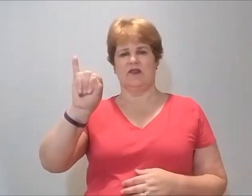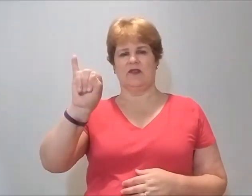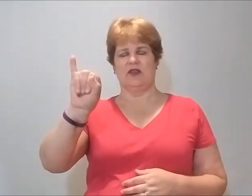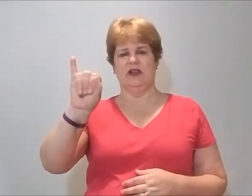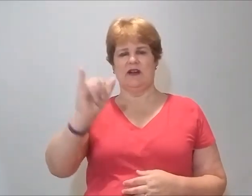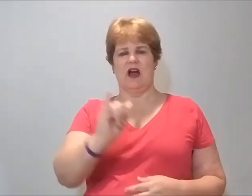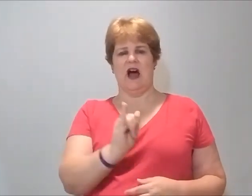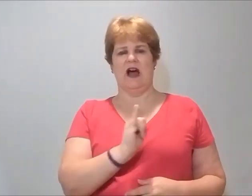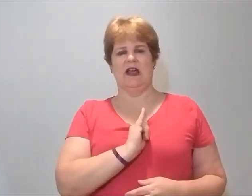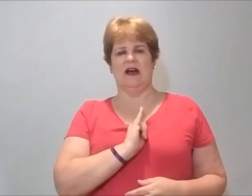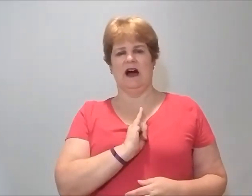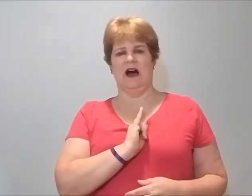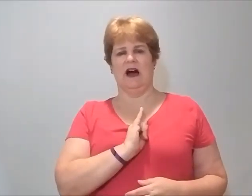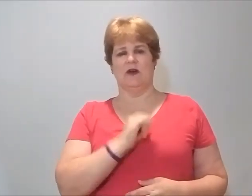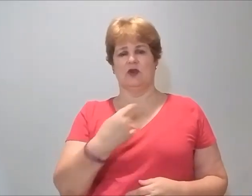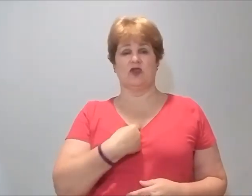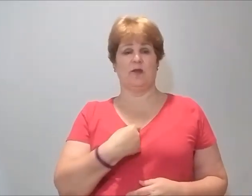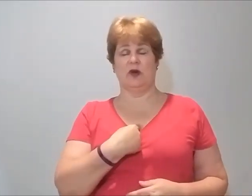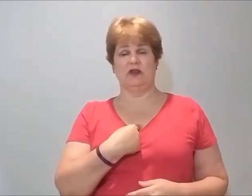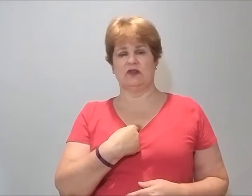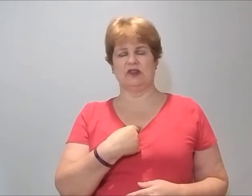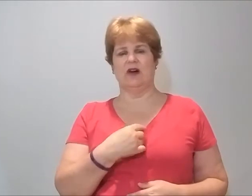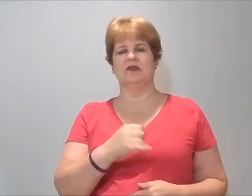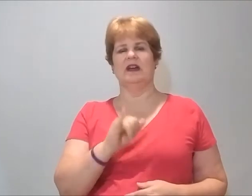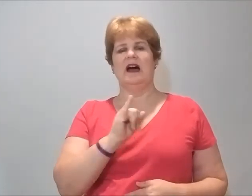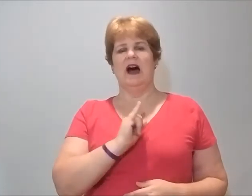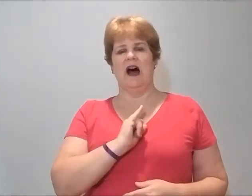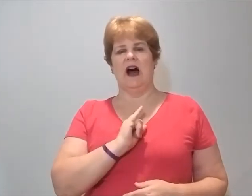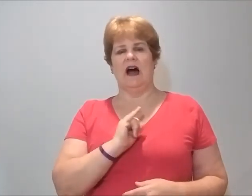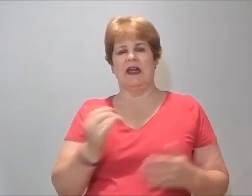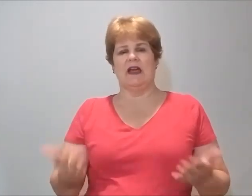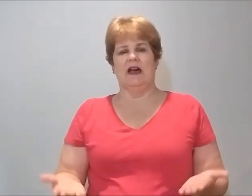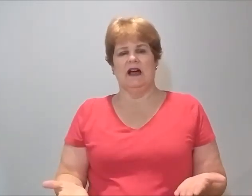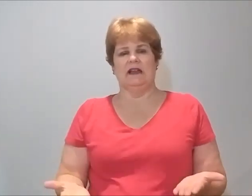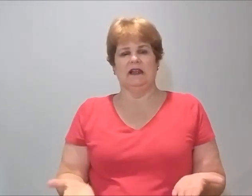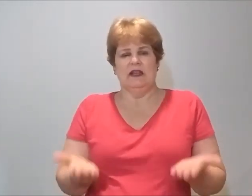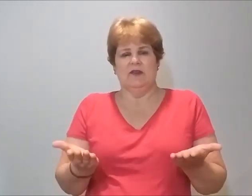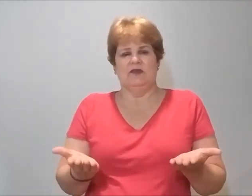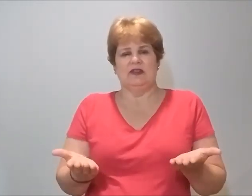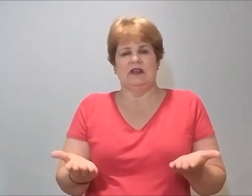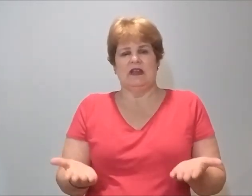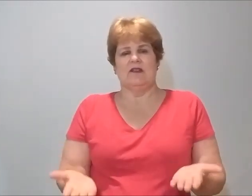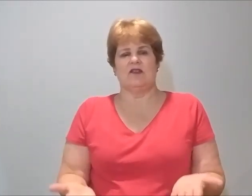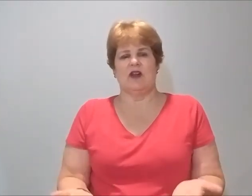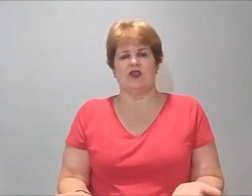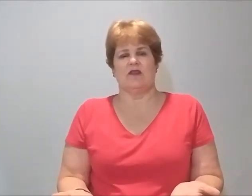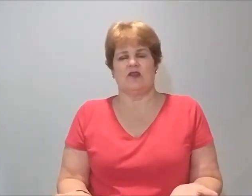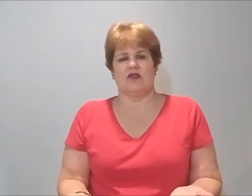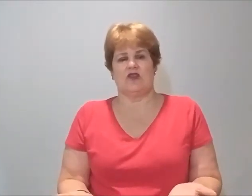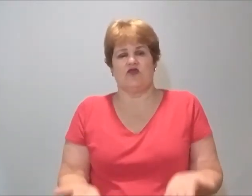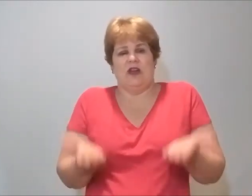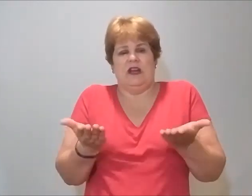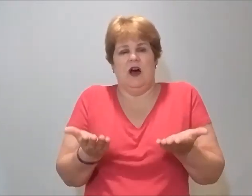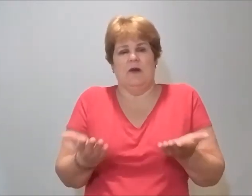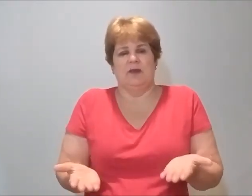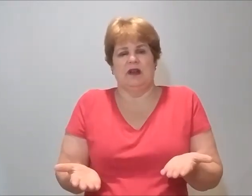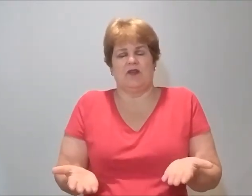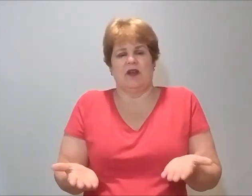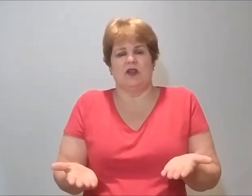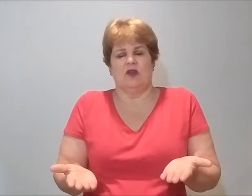is the letter I, or you can just point to yourself. I lift is not just straight up, but it's like